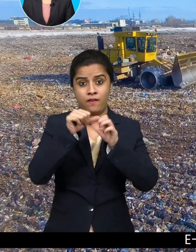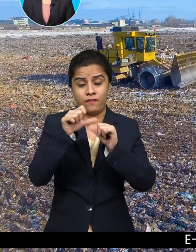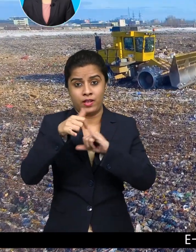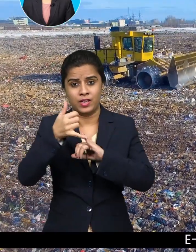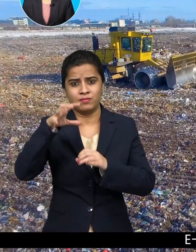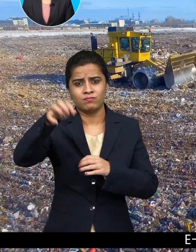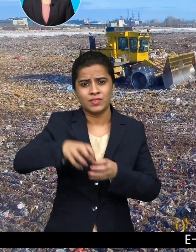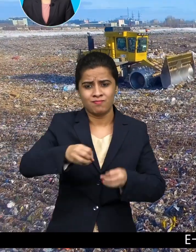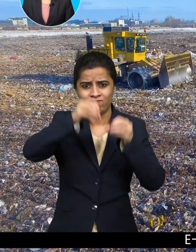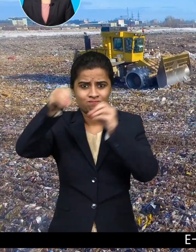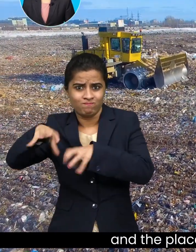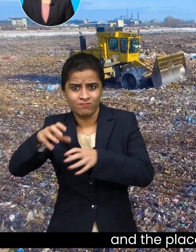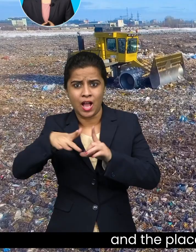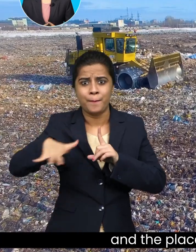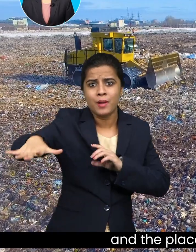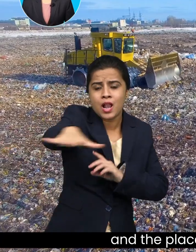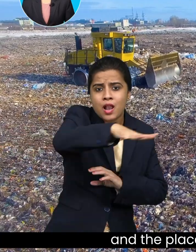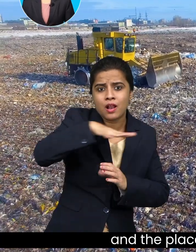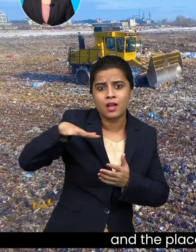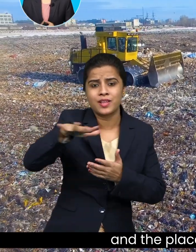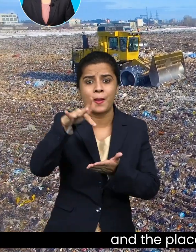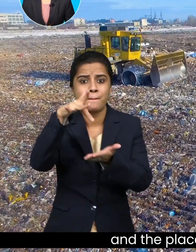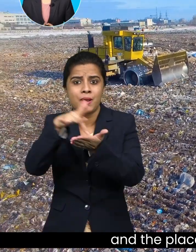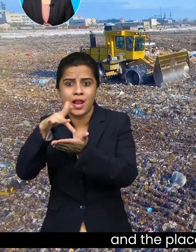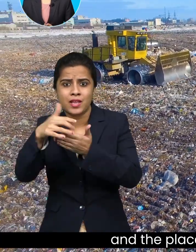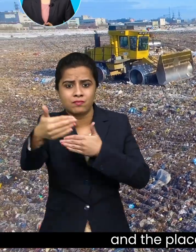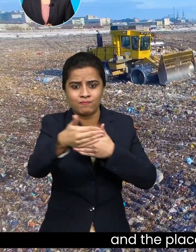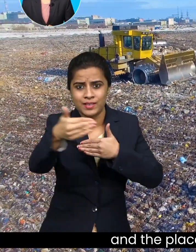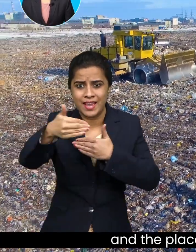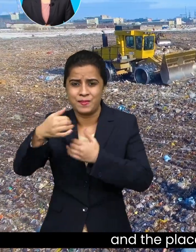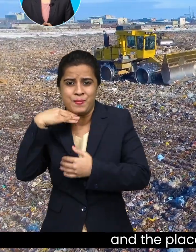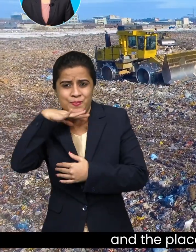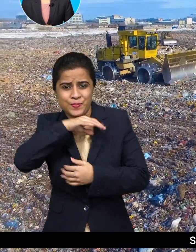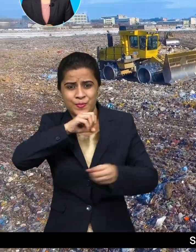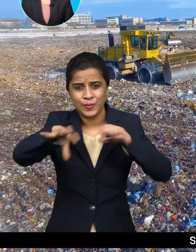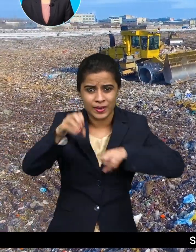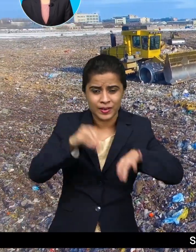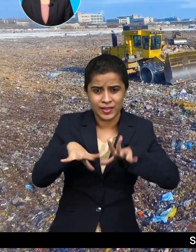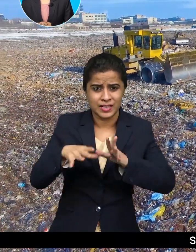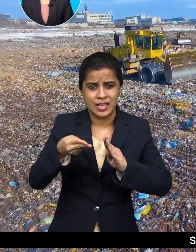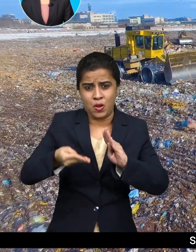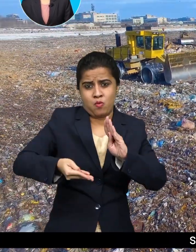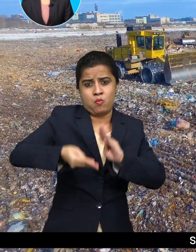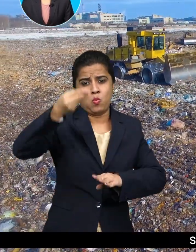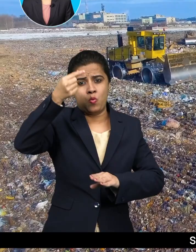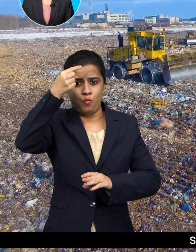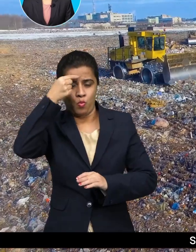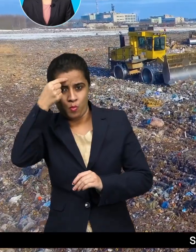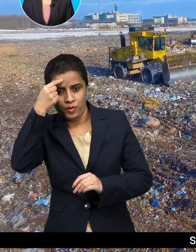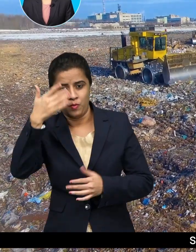E-waste dumping yards and the places nearby are polluted and cause severe health